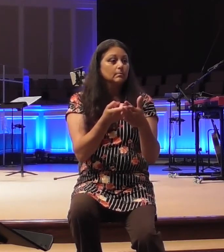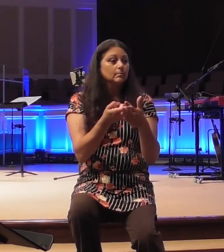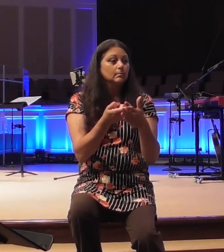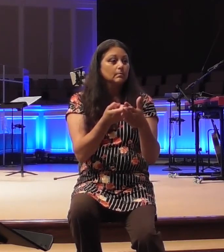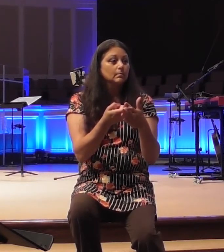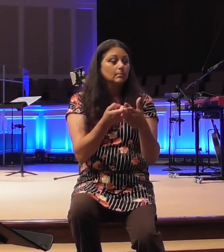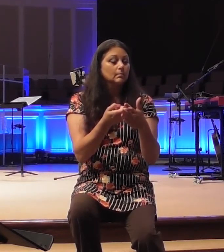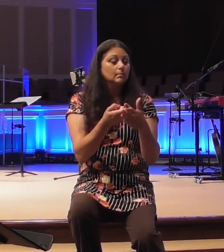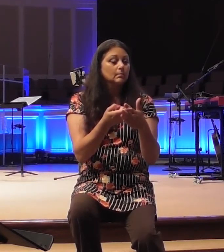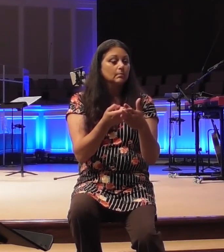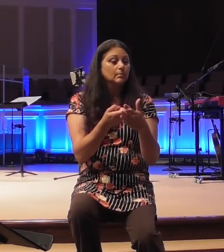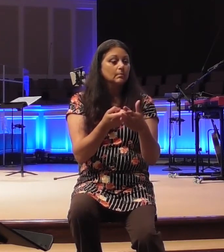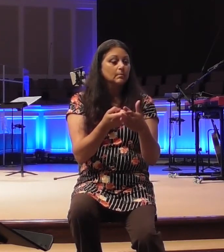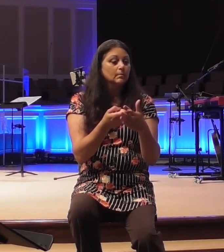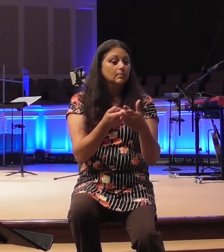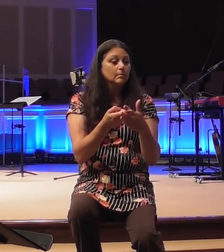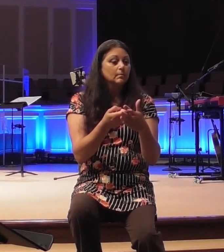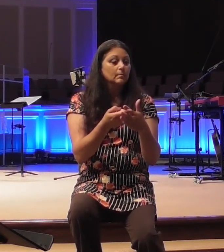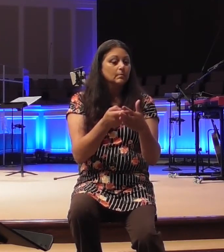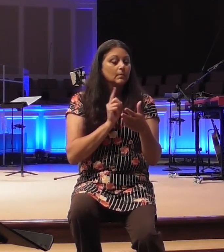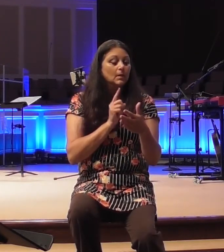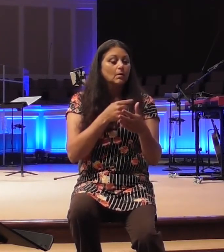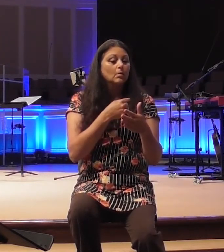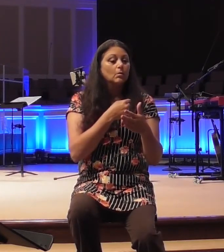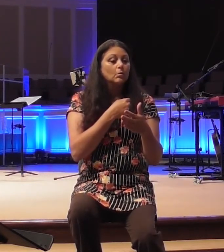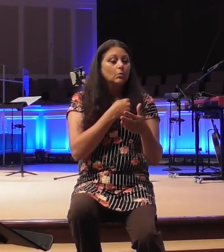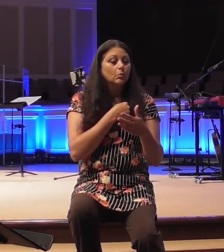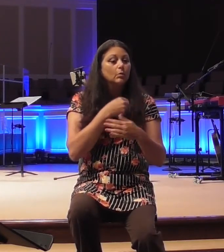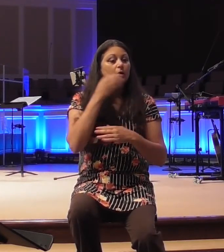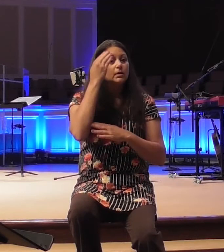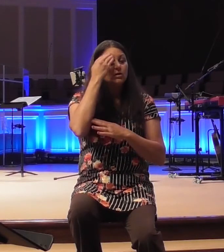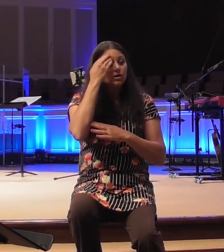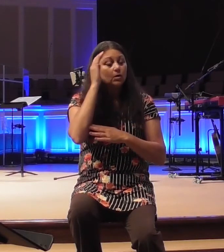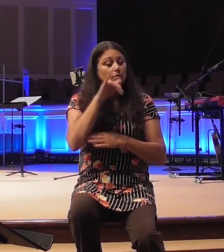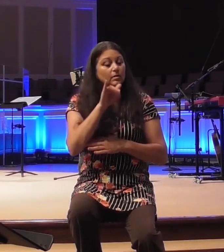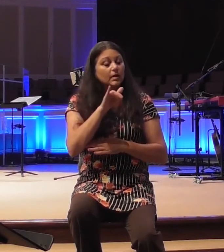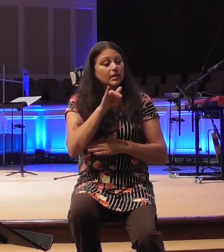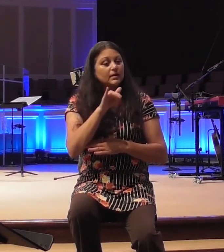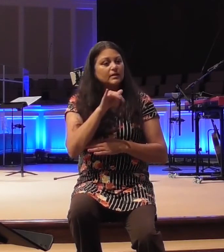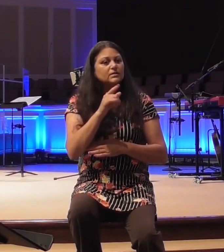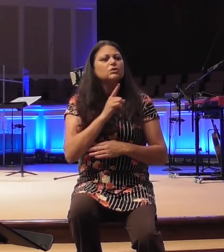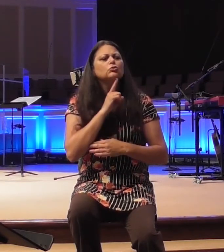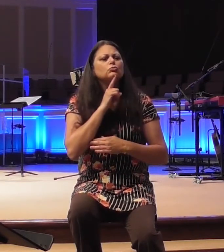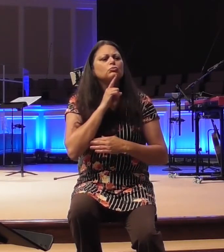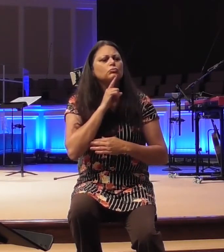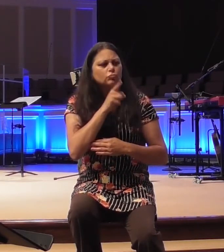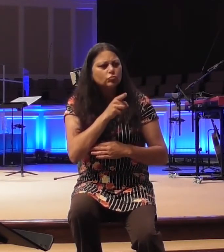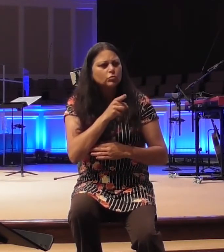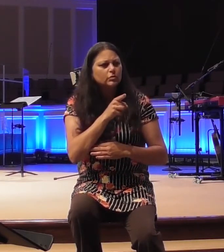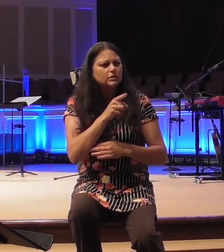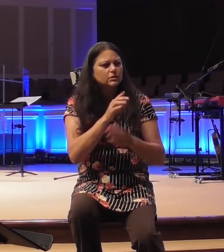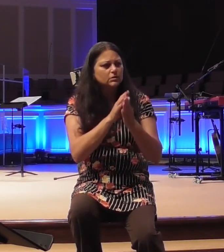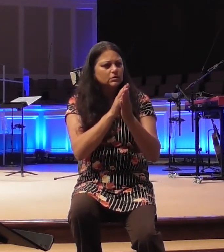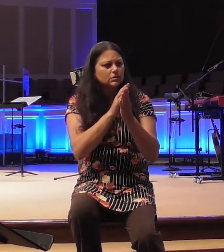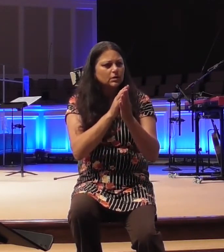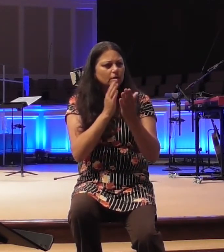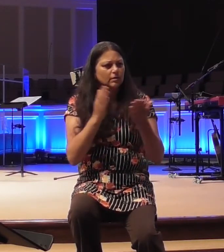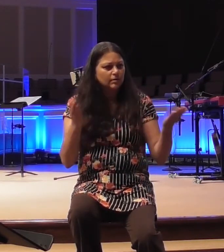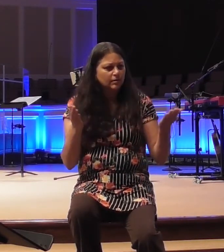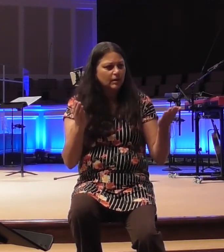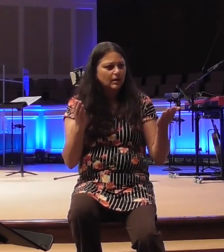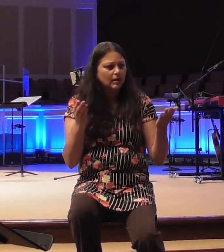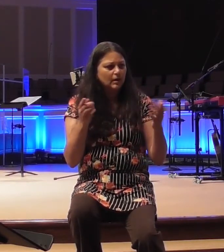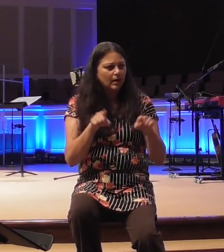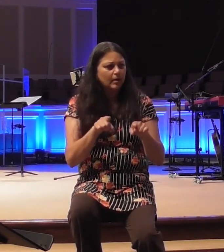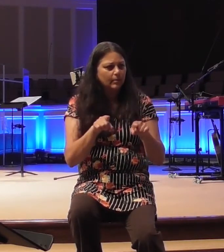We can barely comprehend just how true the Bible is. It's the truest thing there is. And while it's sad to